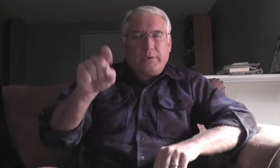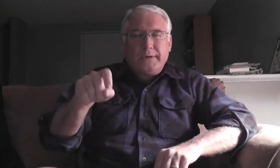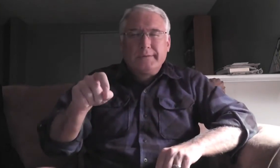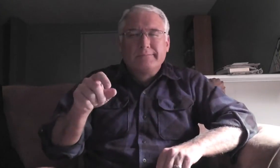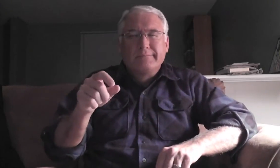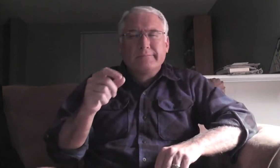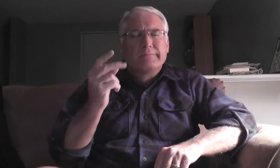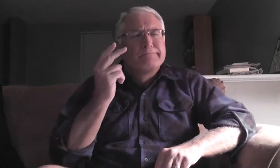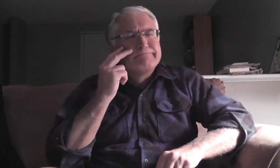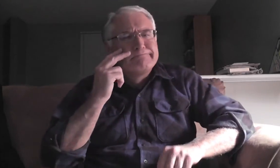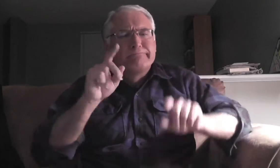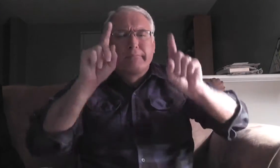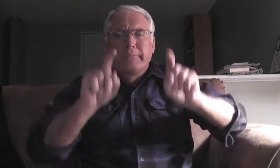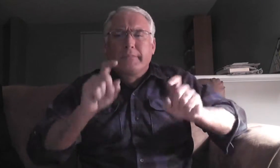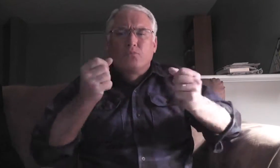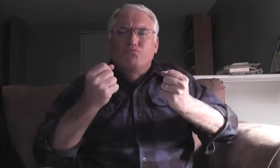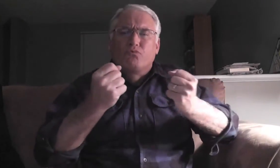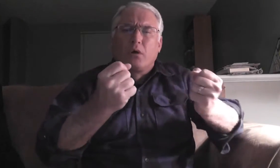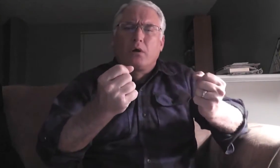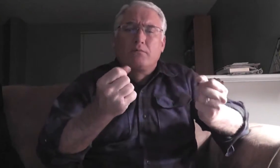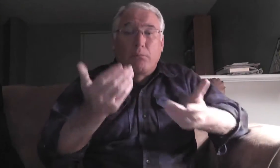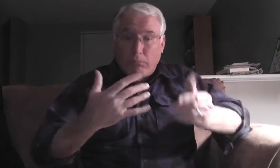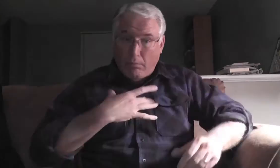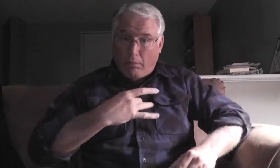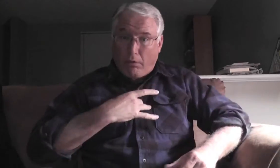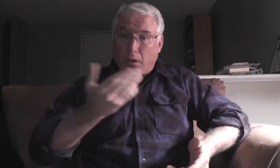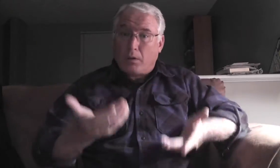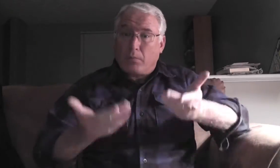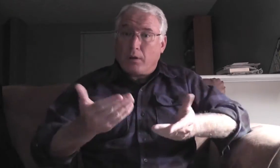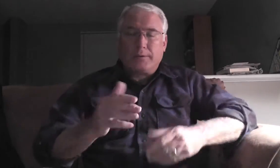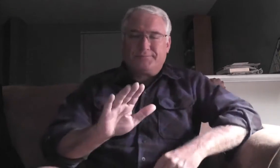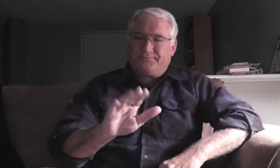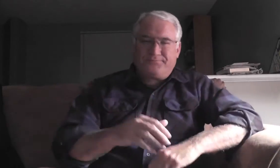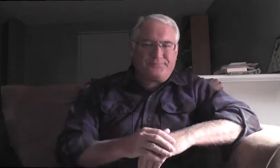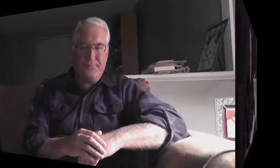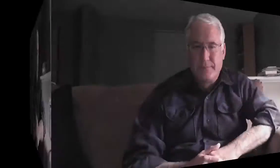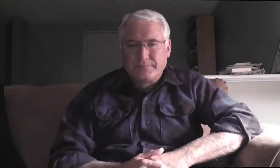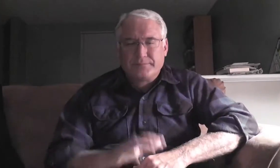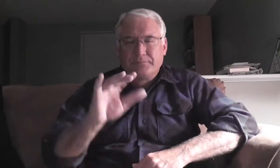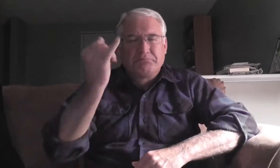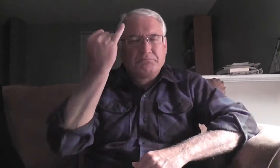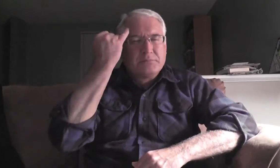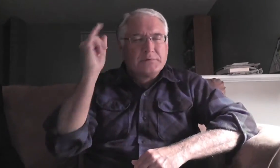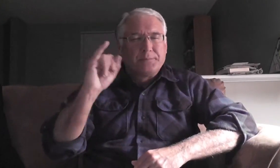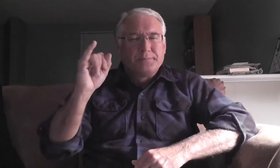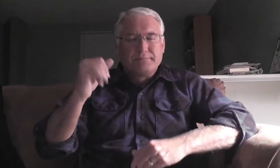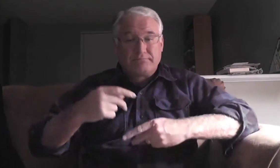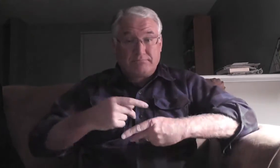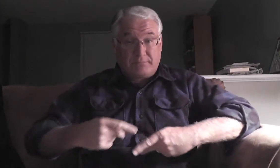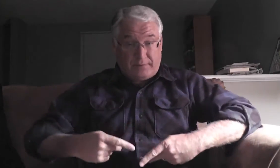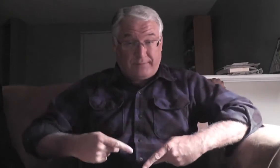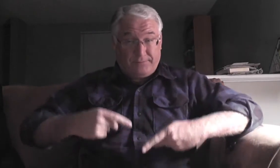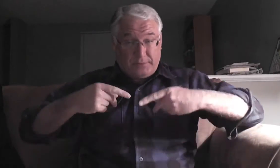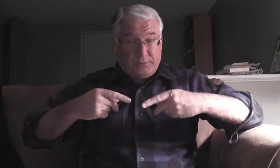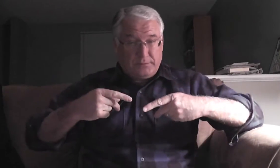was certainly no need to take it for a test drive to see if we'd like it. It's the same idea as